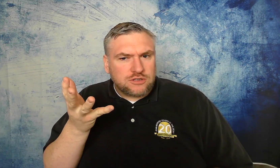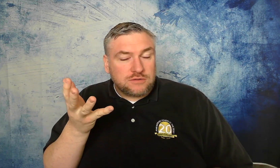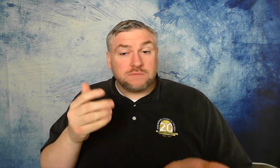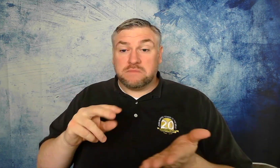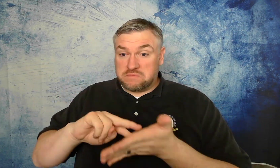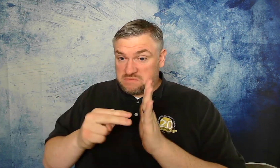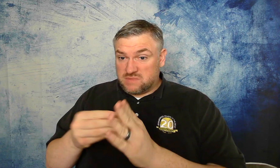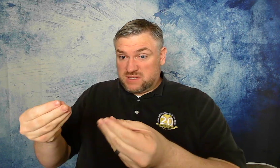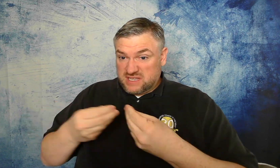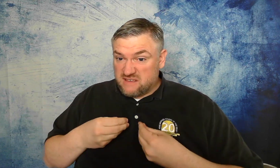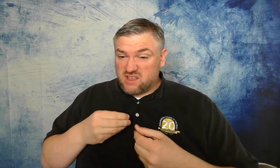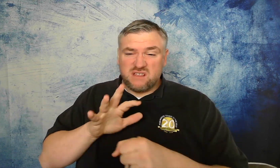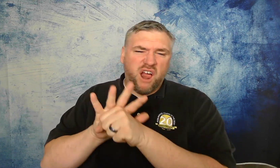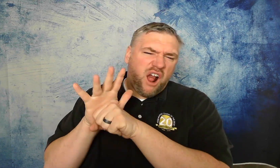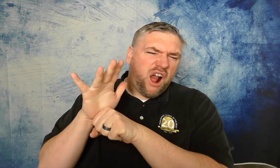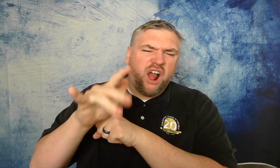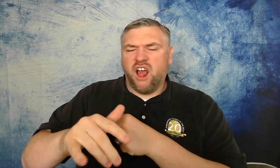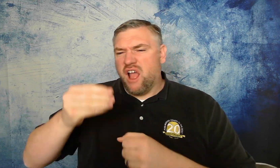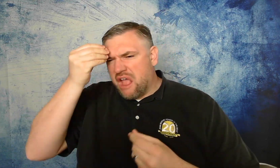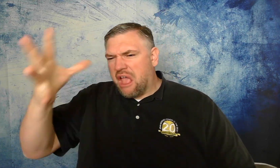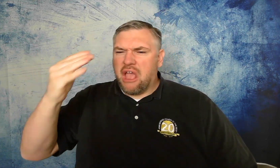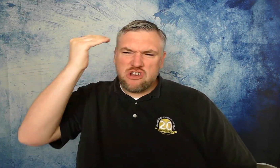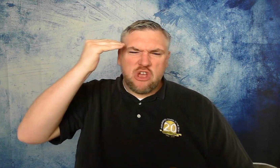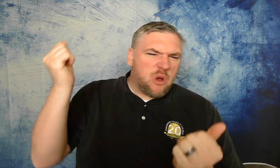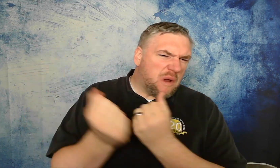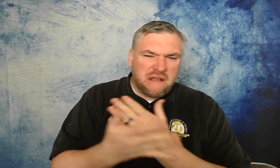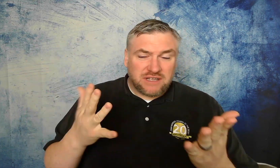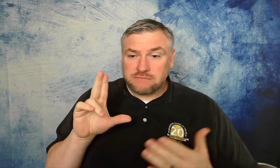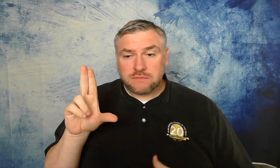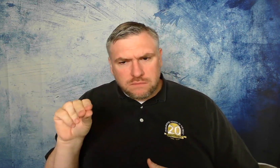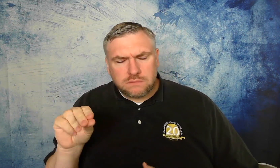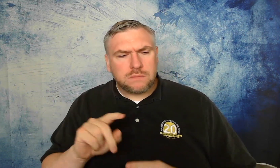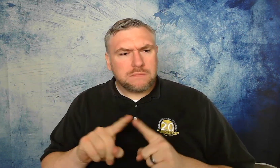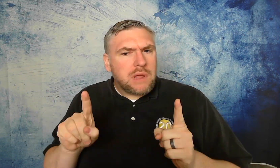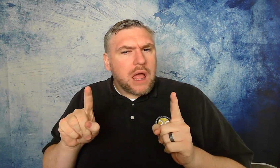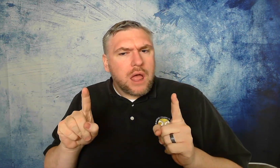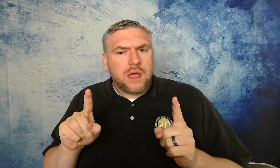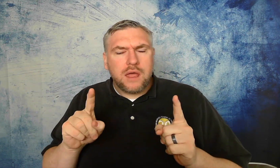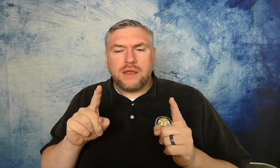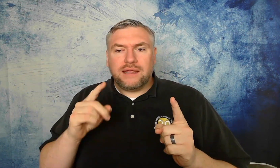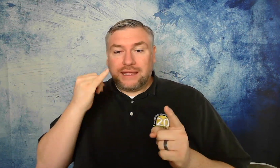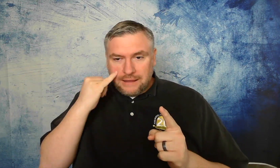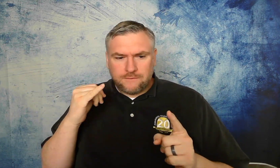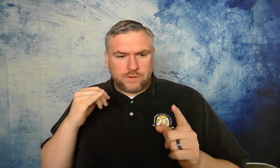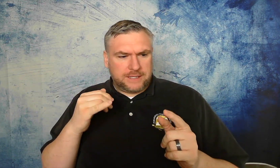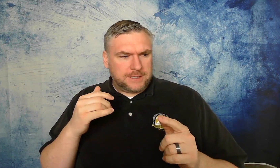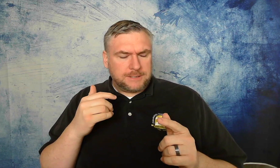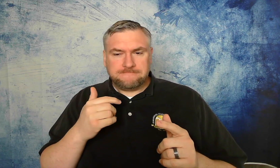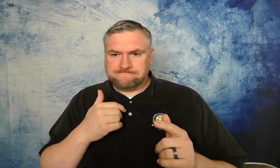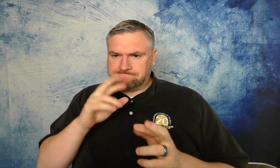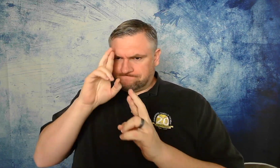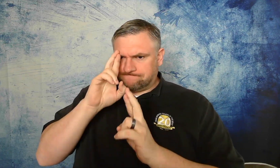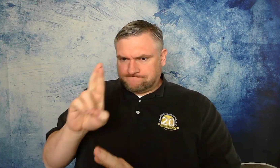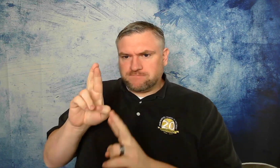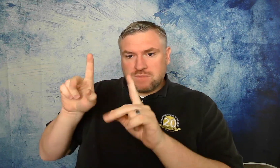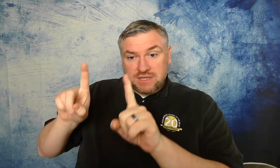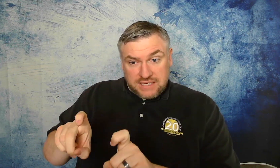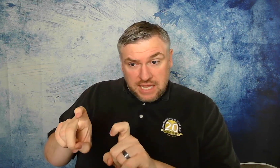information. Does that mean it gives us everything we need to know? No, of course not. But if we respect